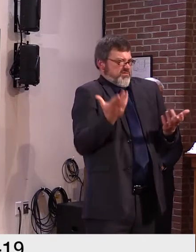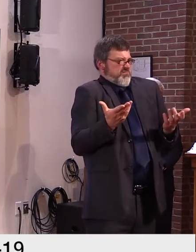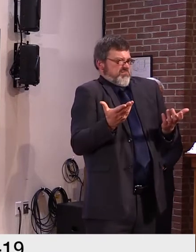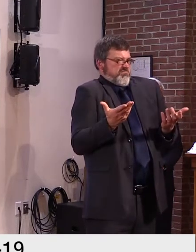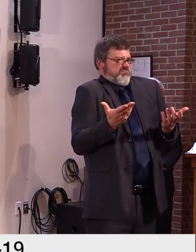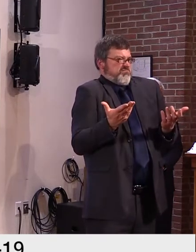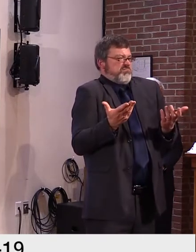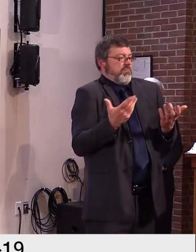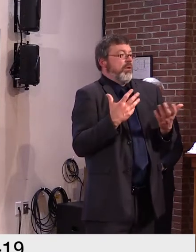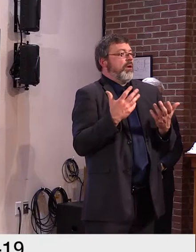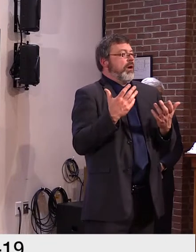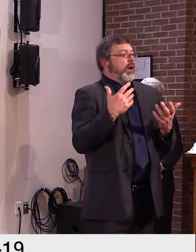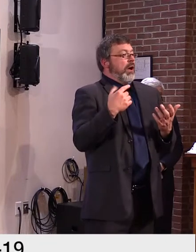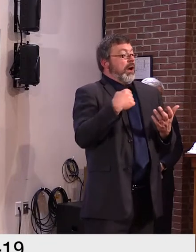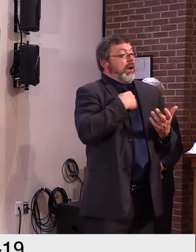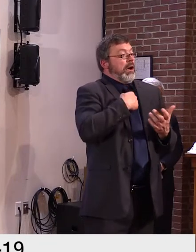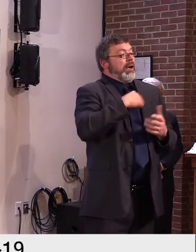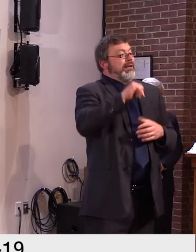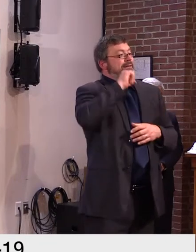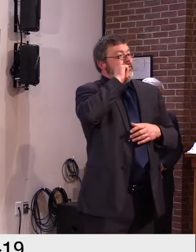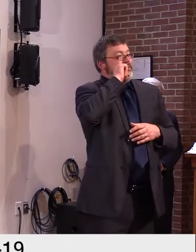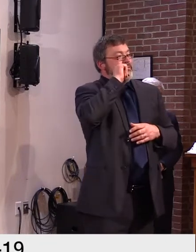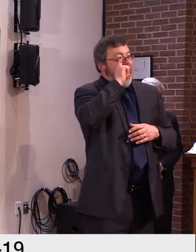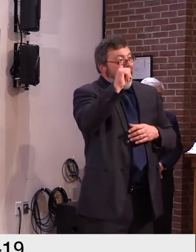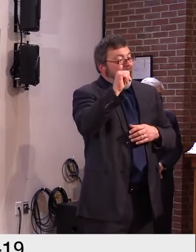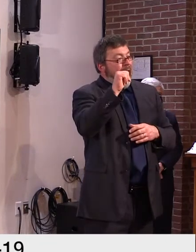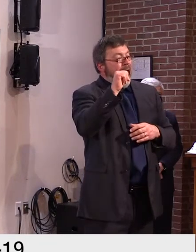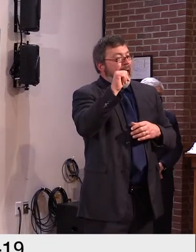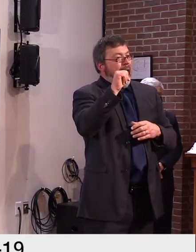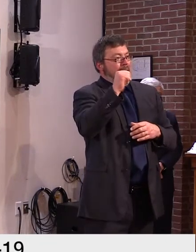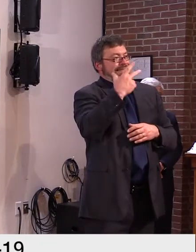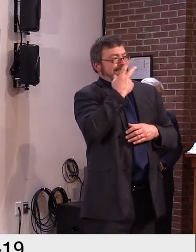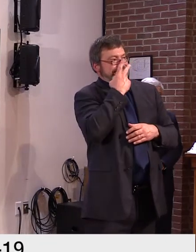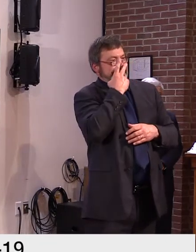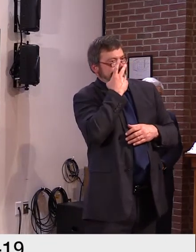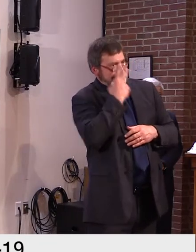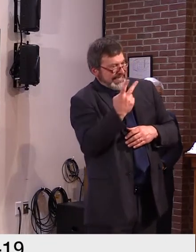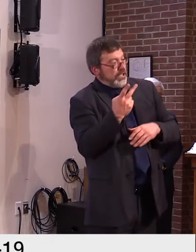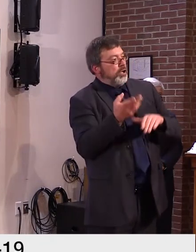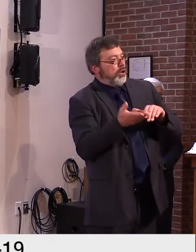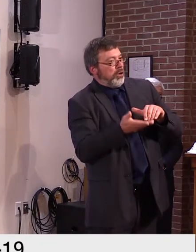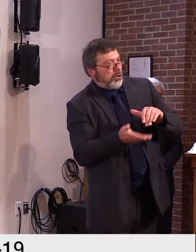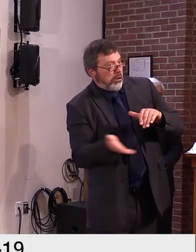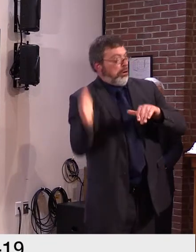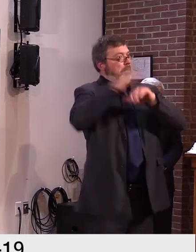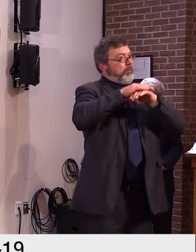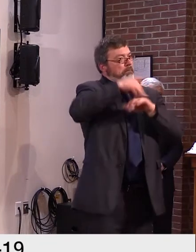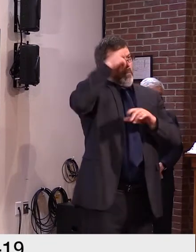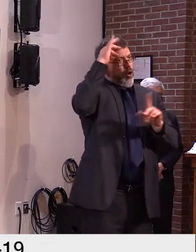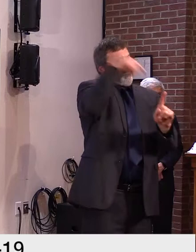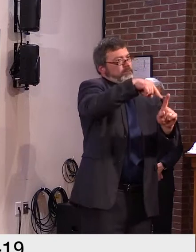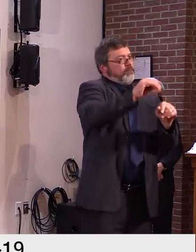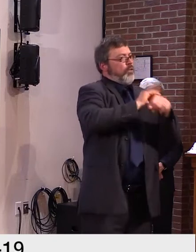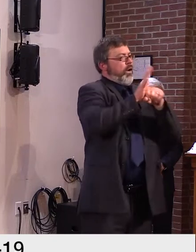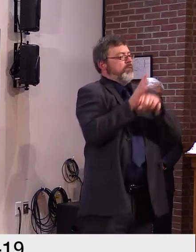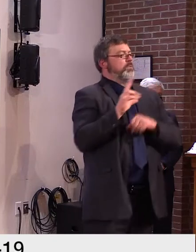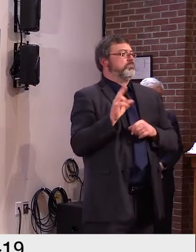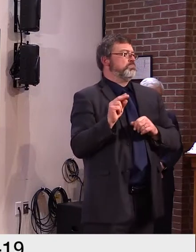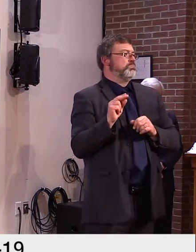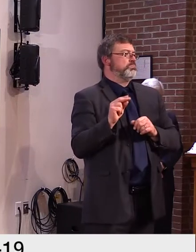with any specific increase in volume that relates to recent events specific to Vermont. And